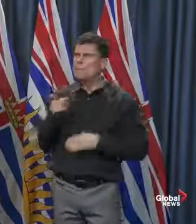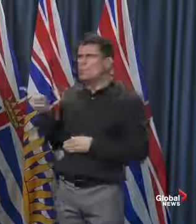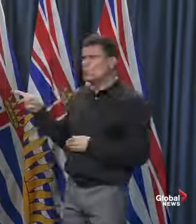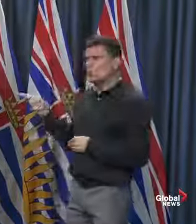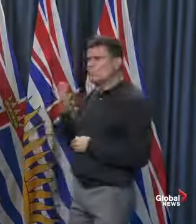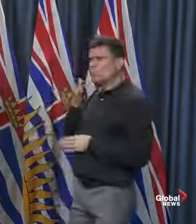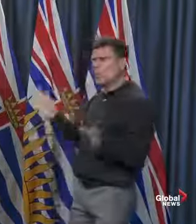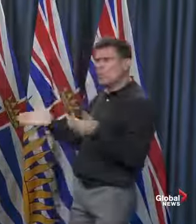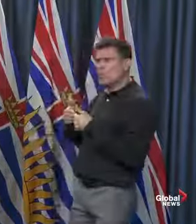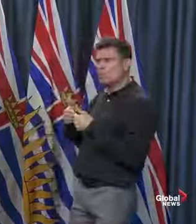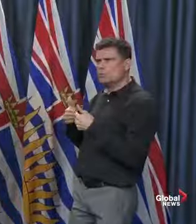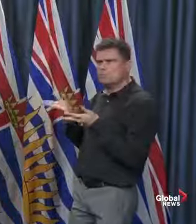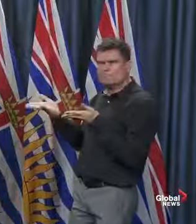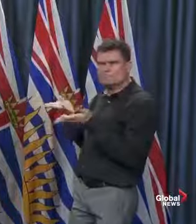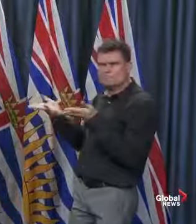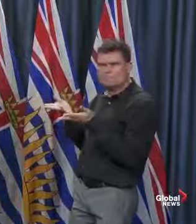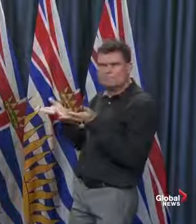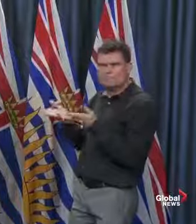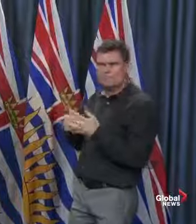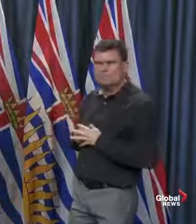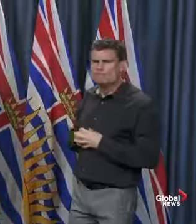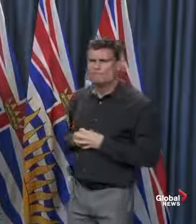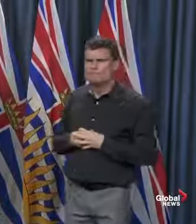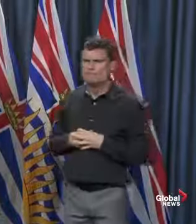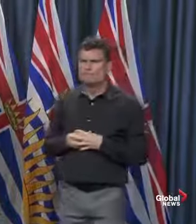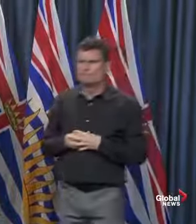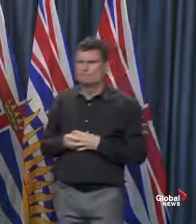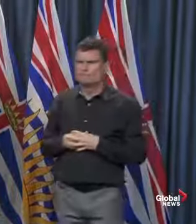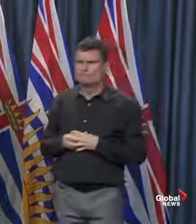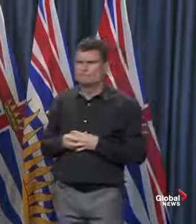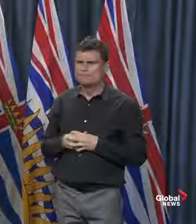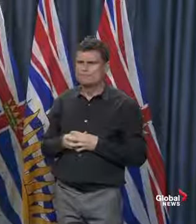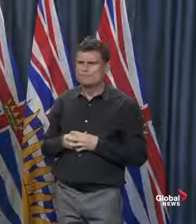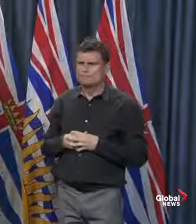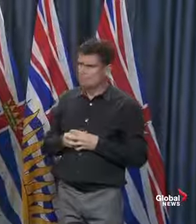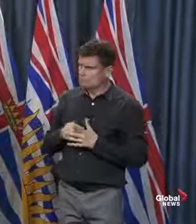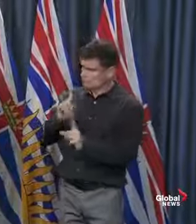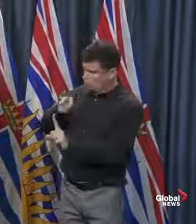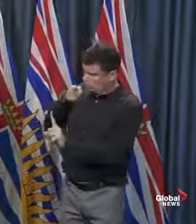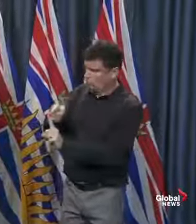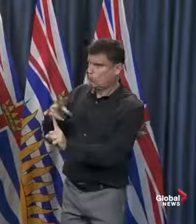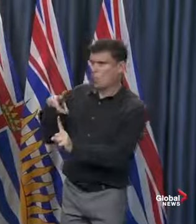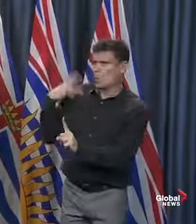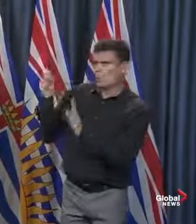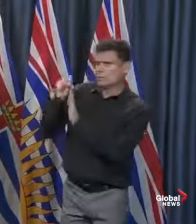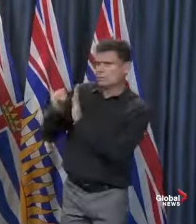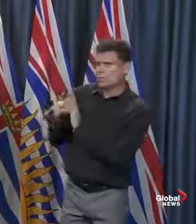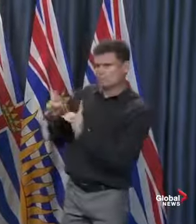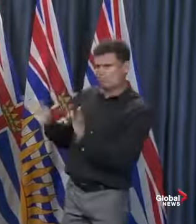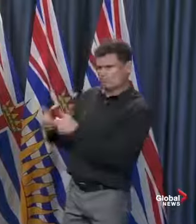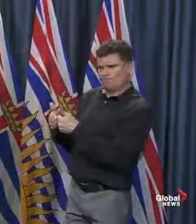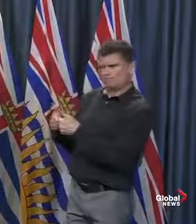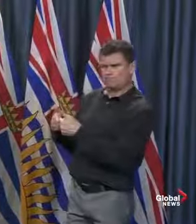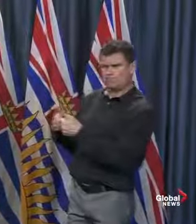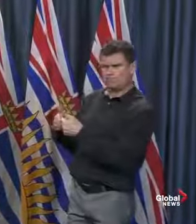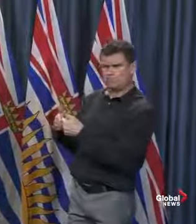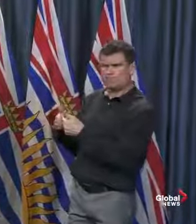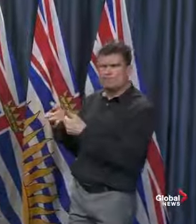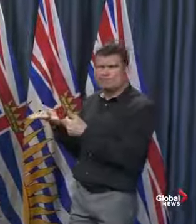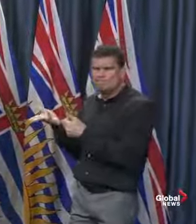mean, at minimum, the Washington State to BC border. Well, I think the Prime Minister did say that they